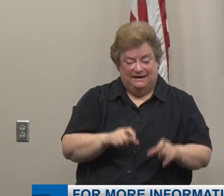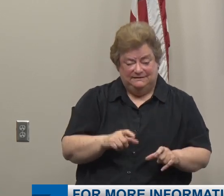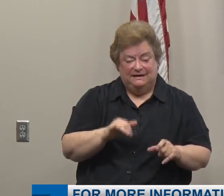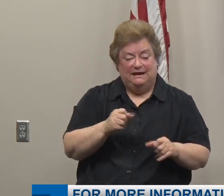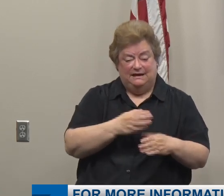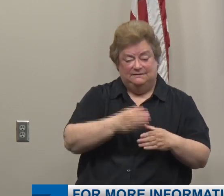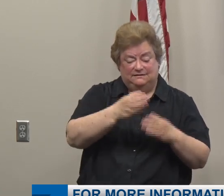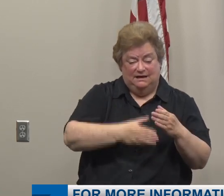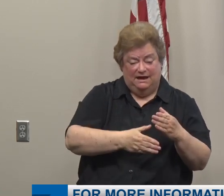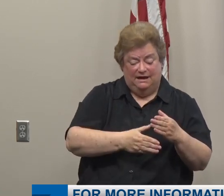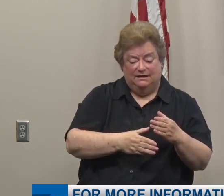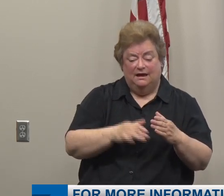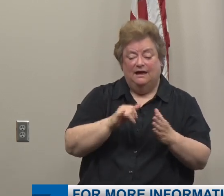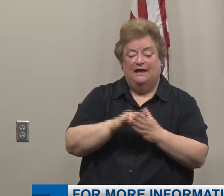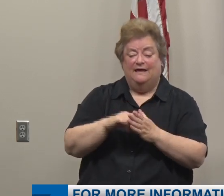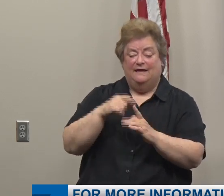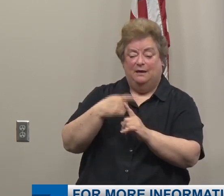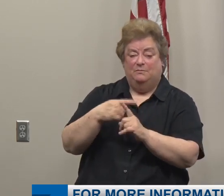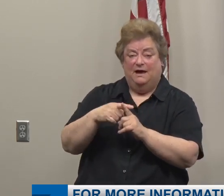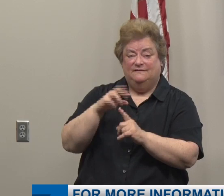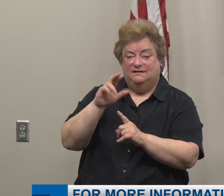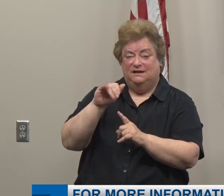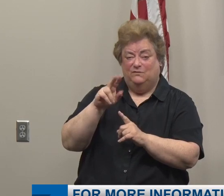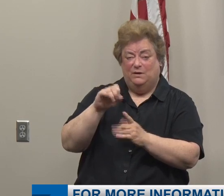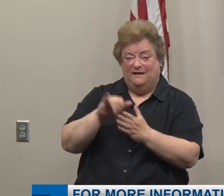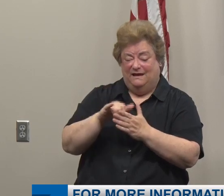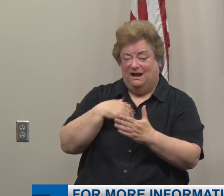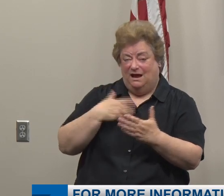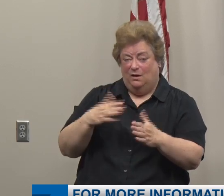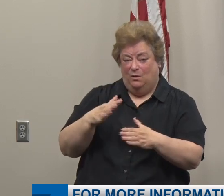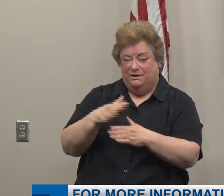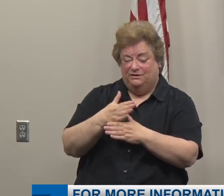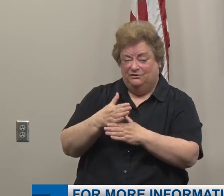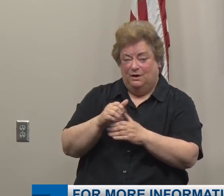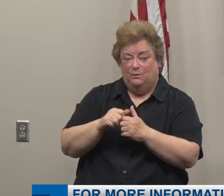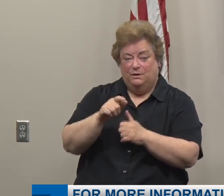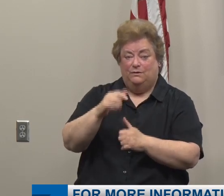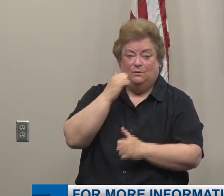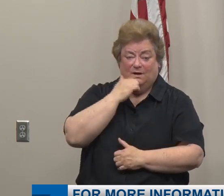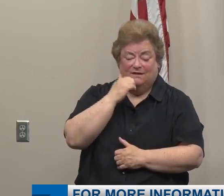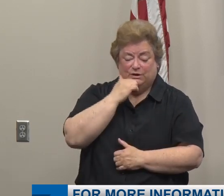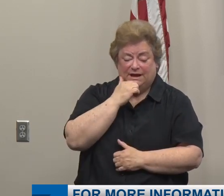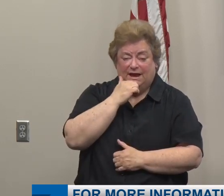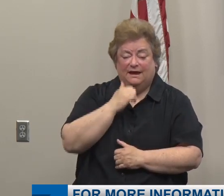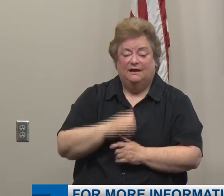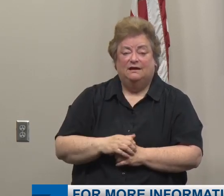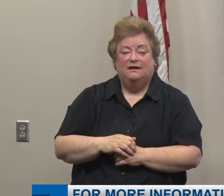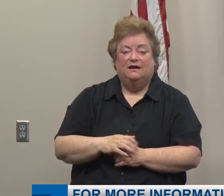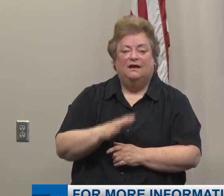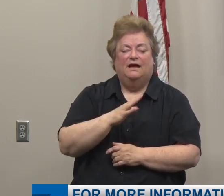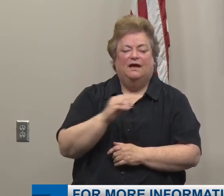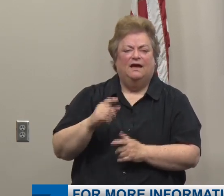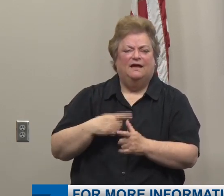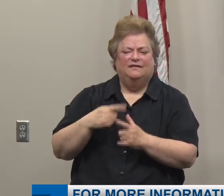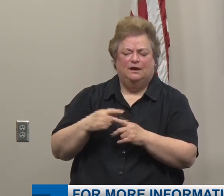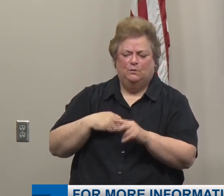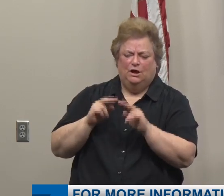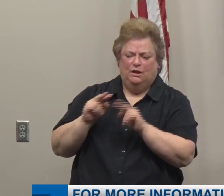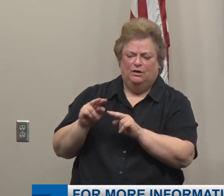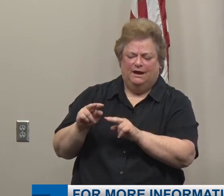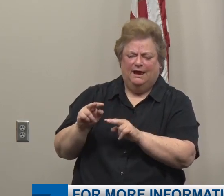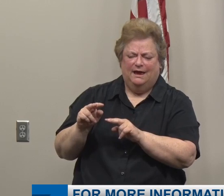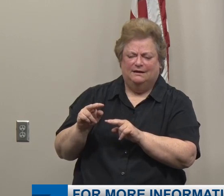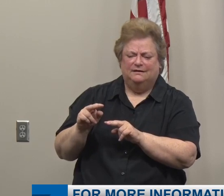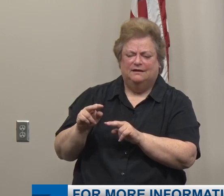done that positivity rate that I share with you every day now and then looking at the number